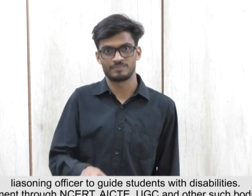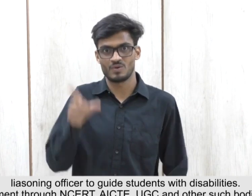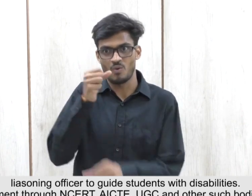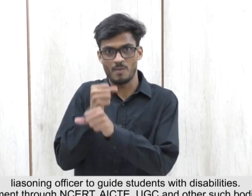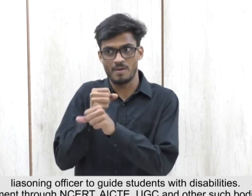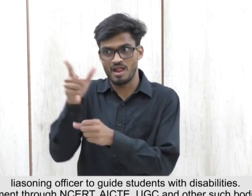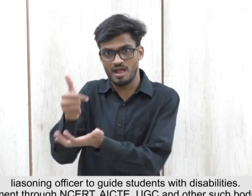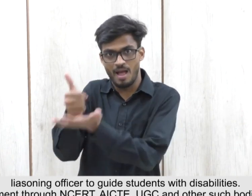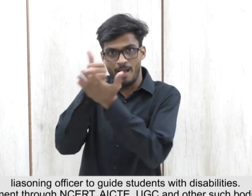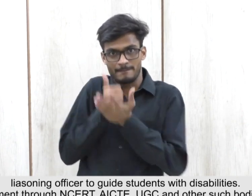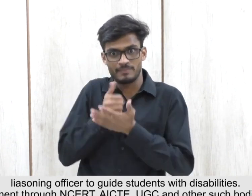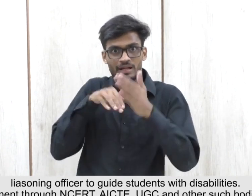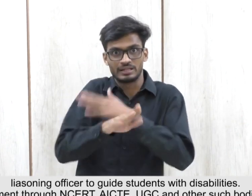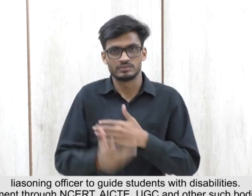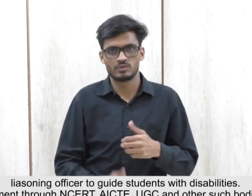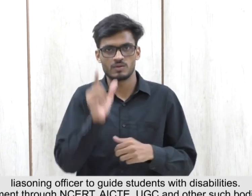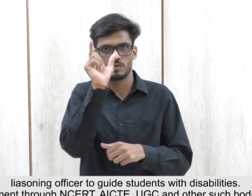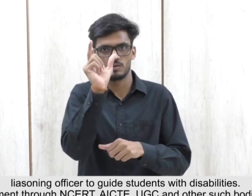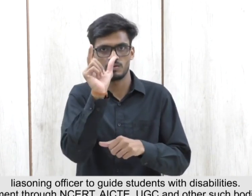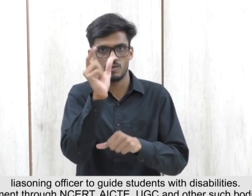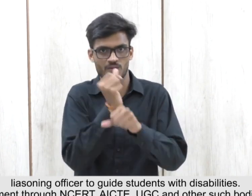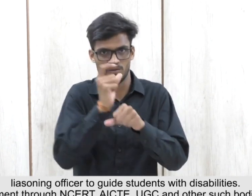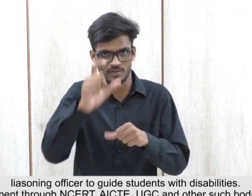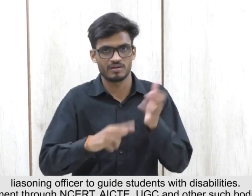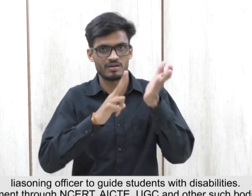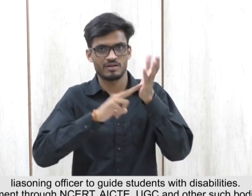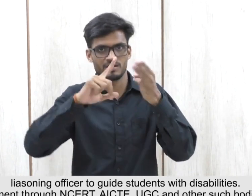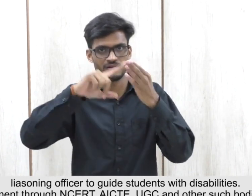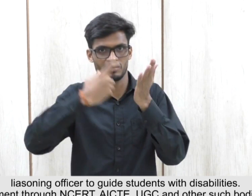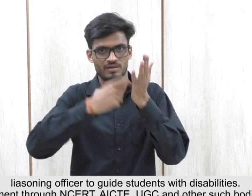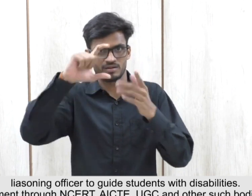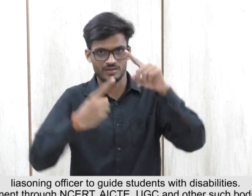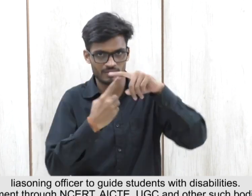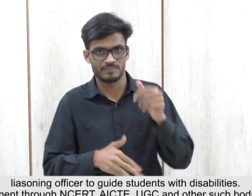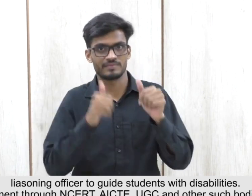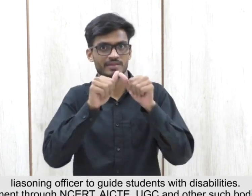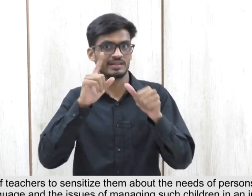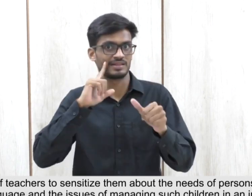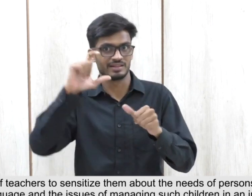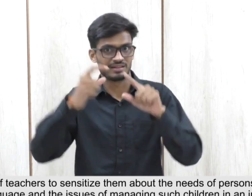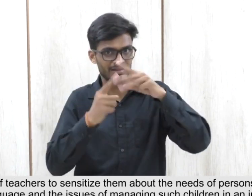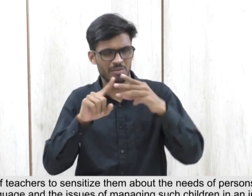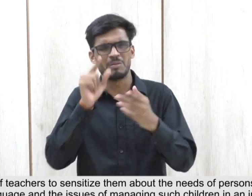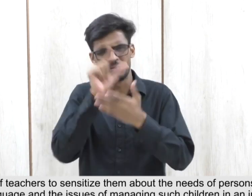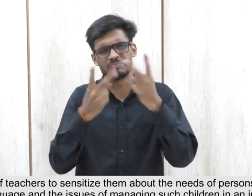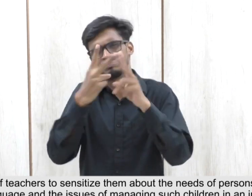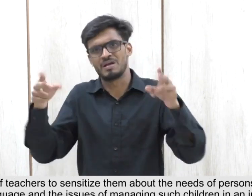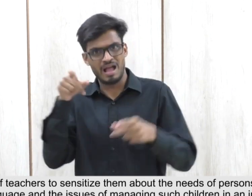The government through NCERT, AICTE, UGC and other bodies will ensure periodic training of teachers